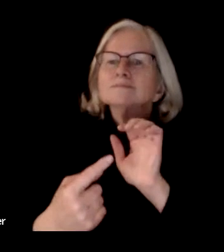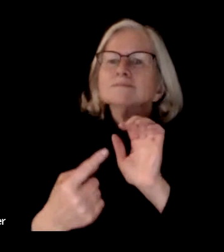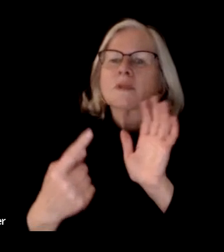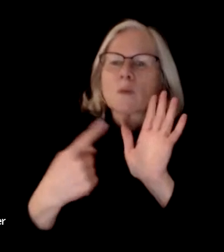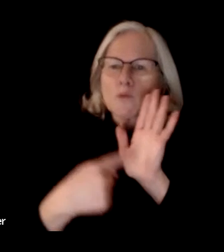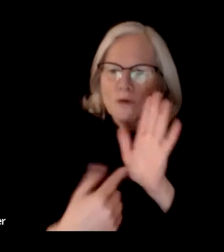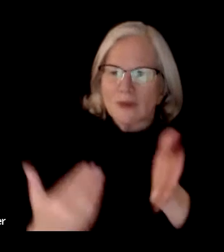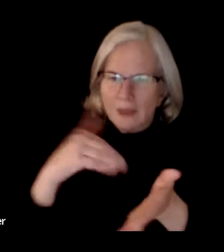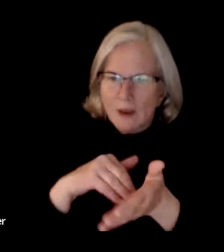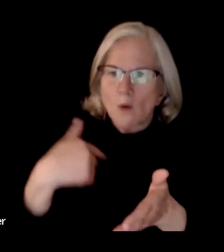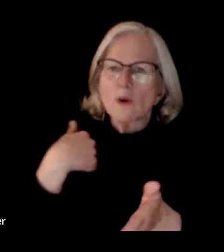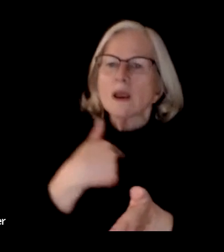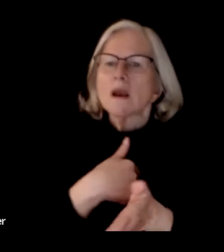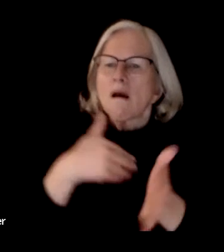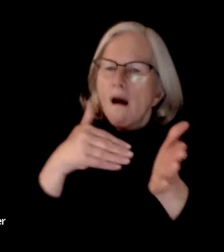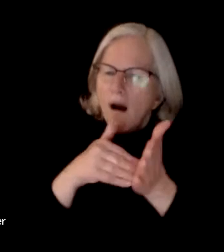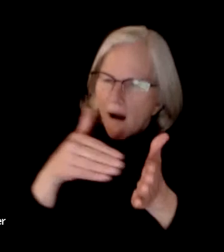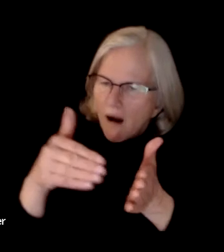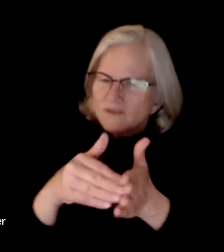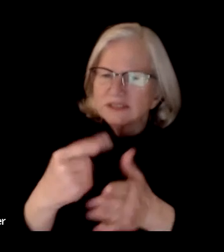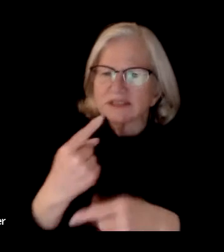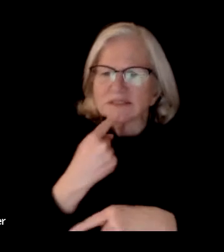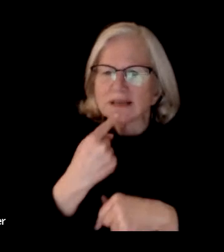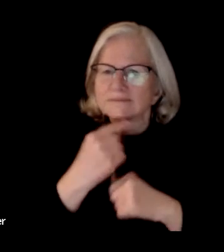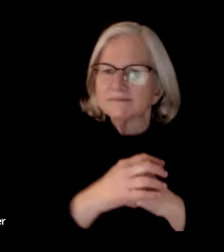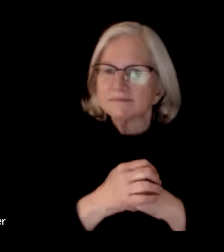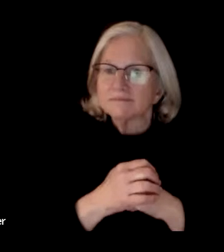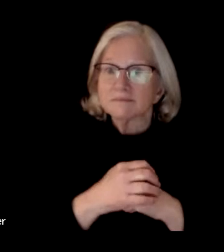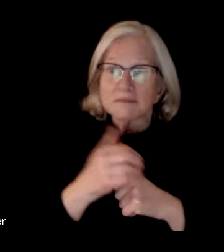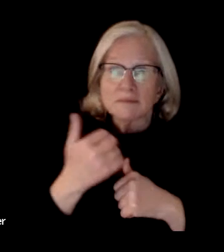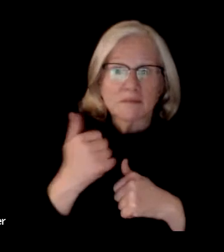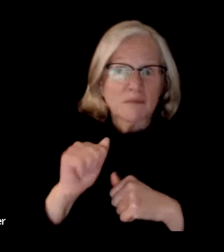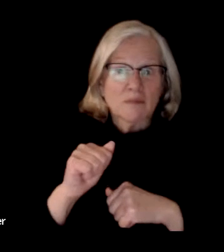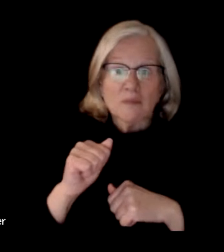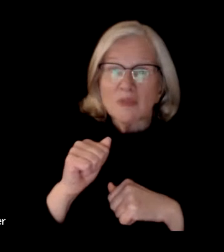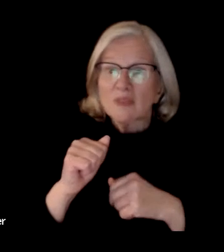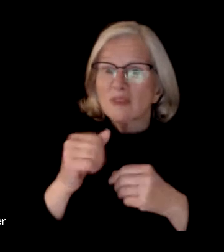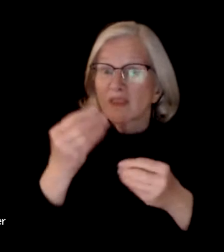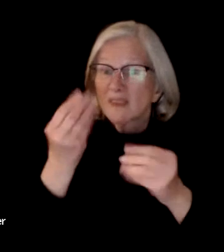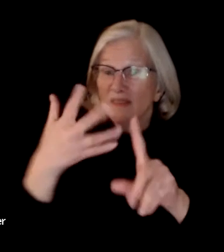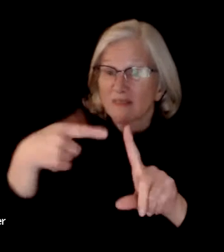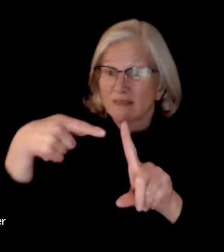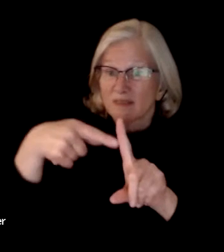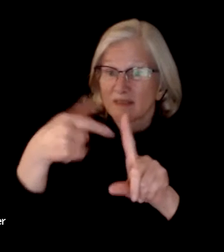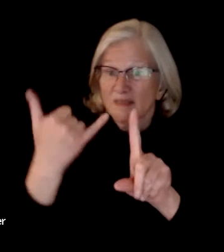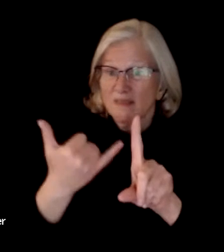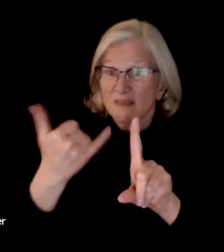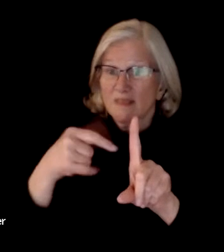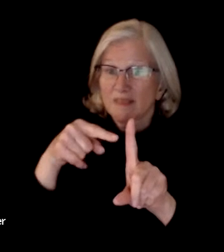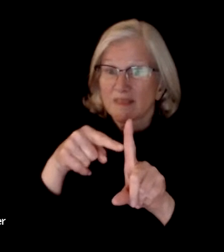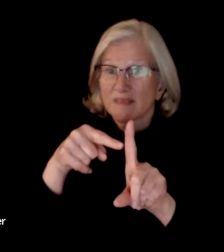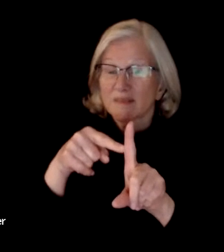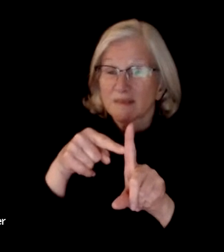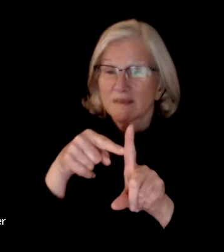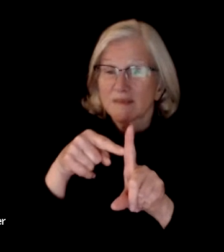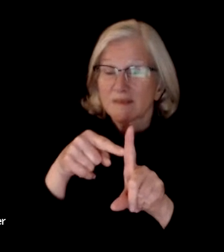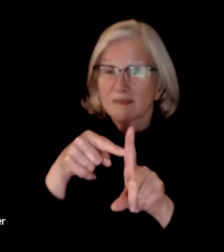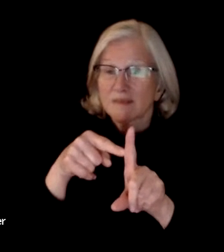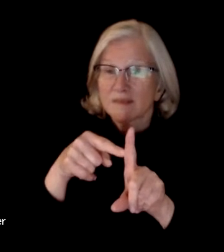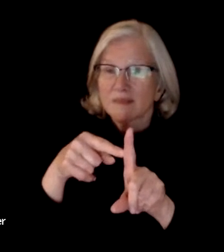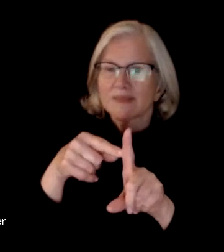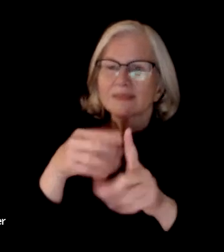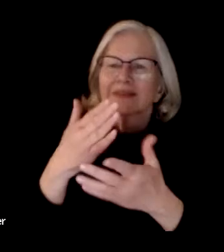often say any one day's data in and of itself has got some anomalies to it. So why we